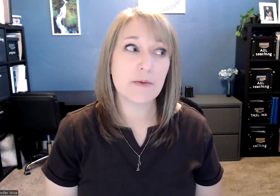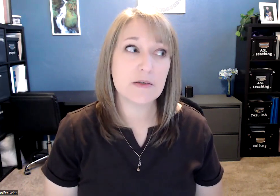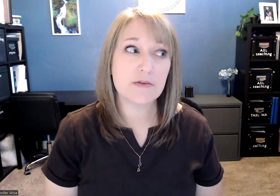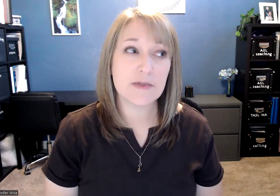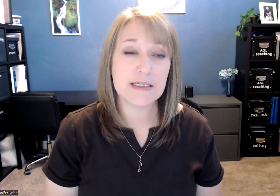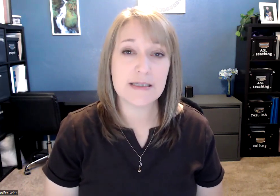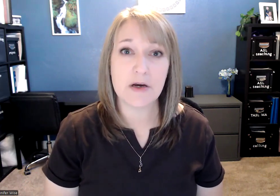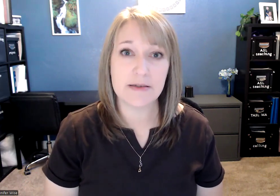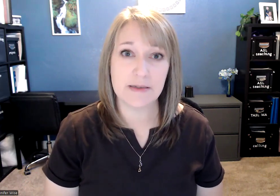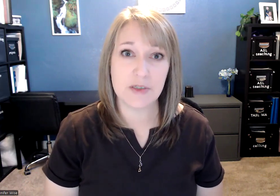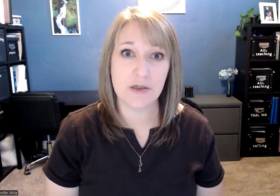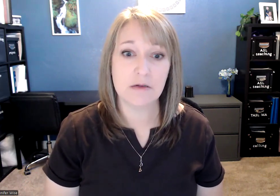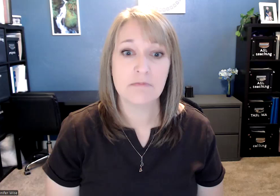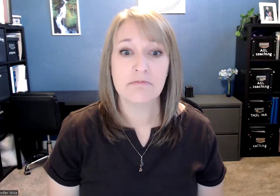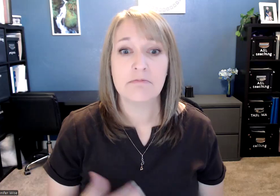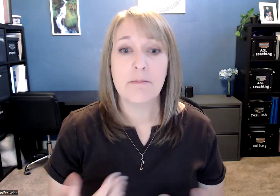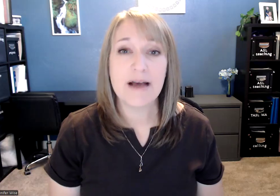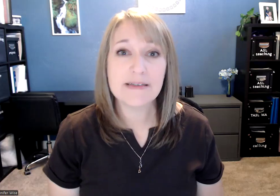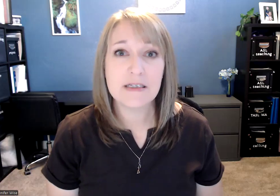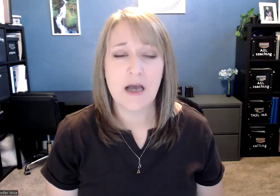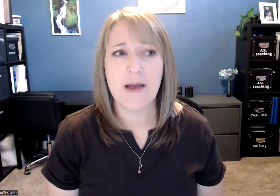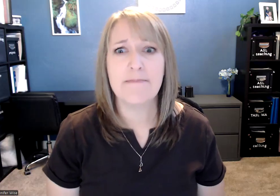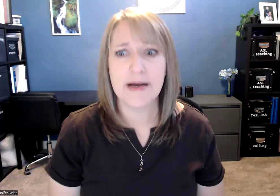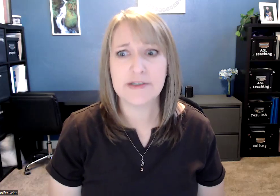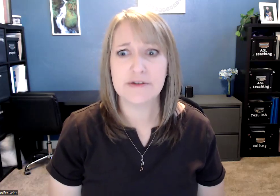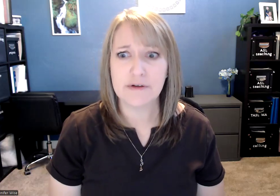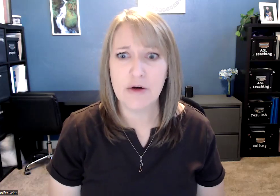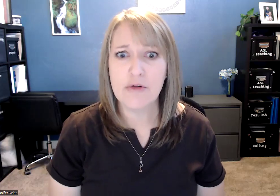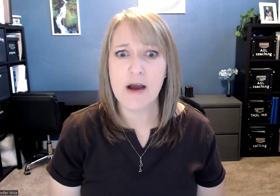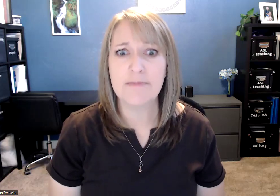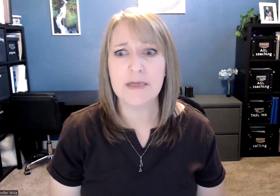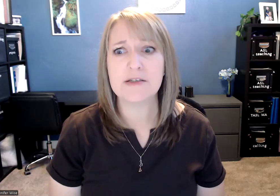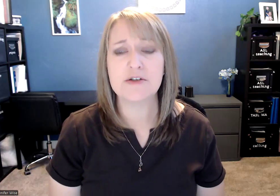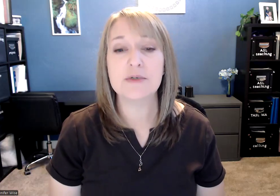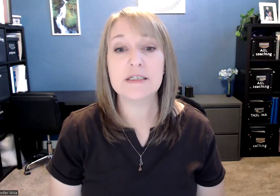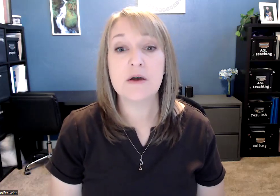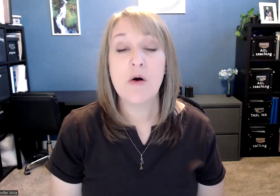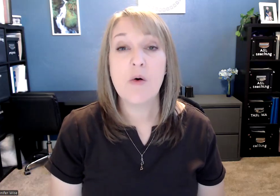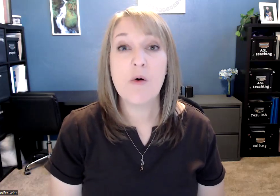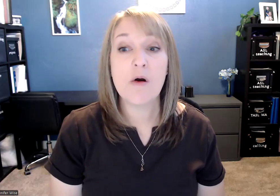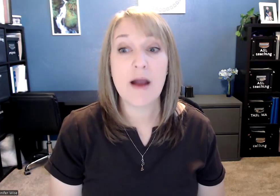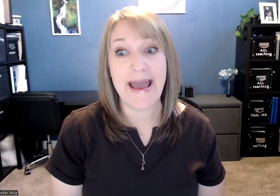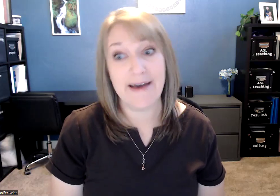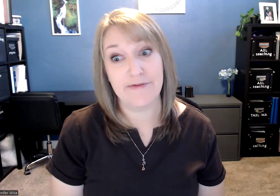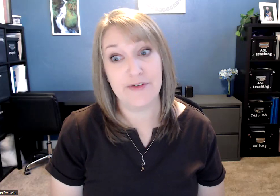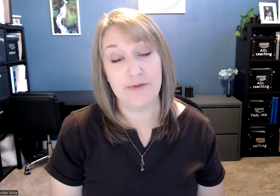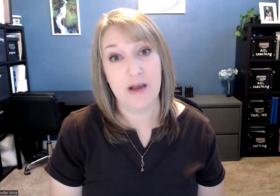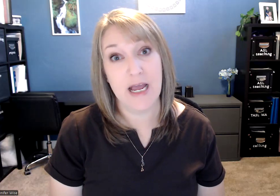we use for the same concept are must, I must go, I must do it, or I